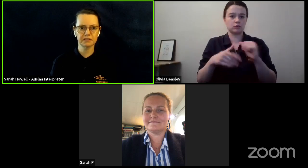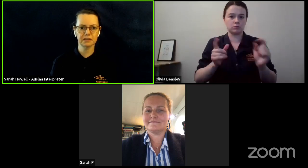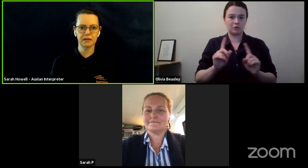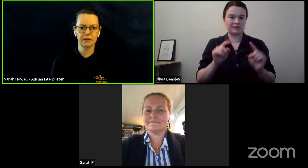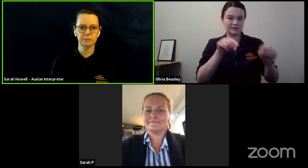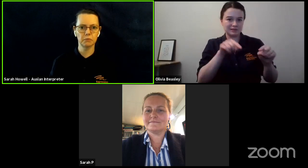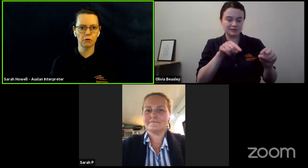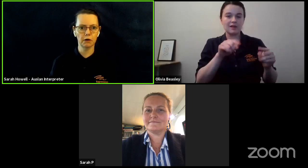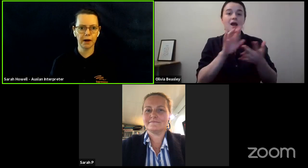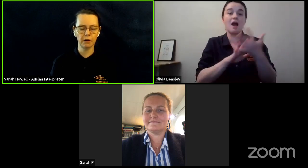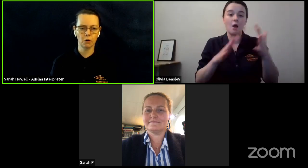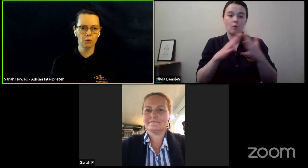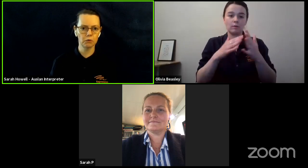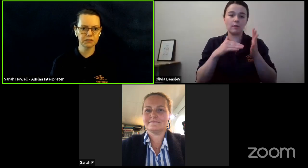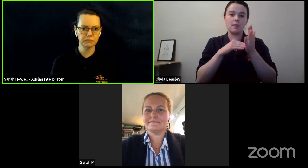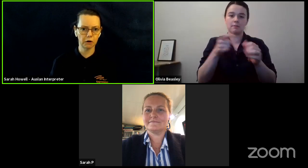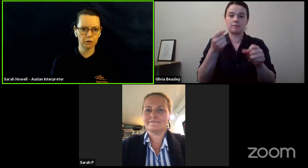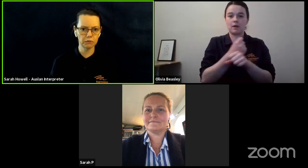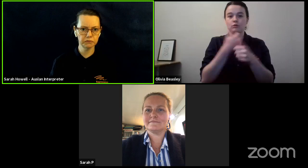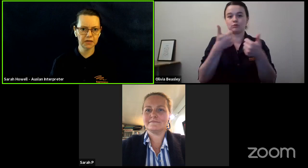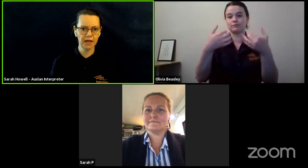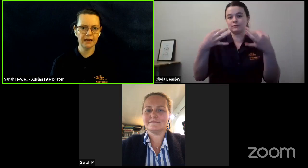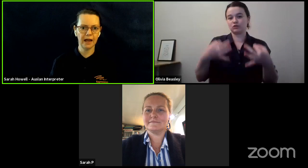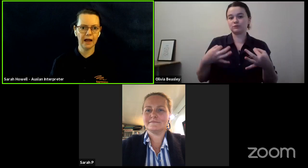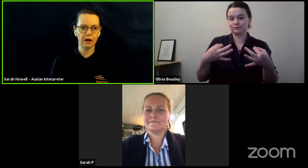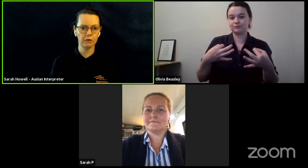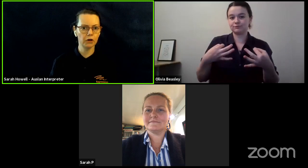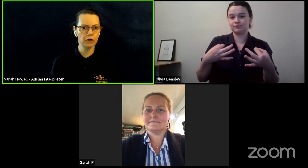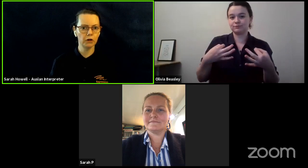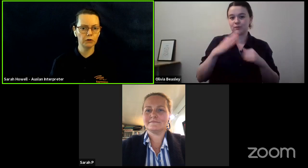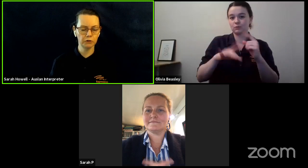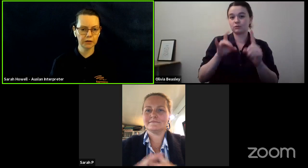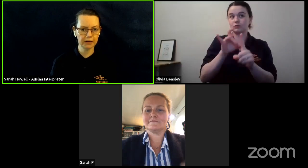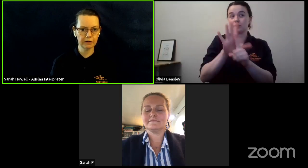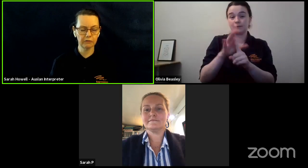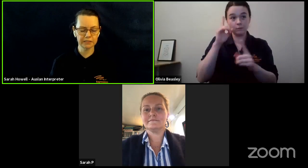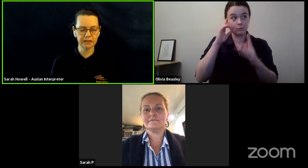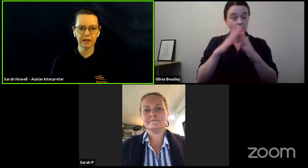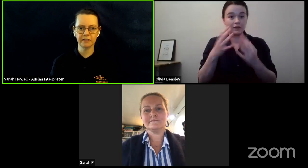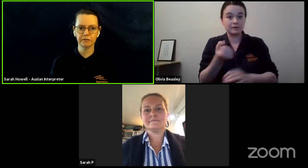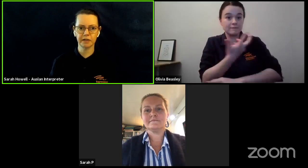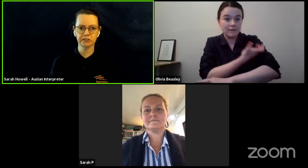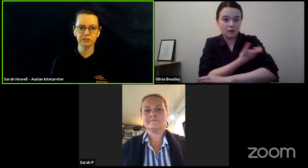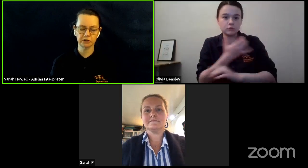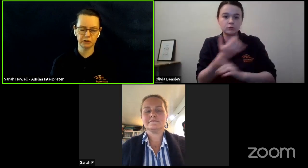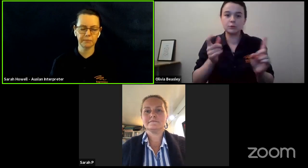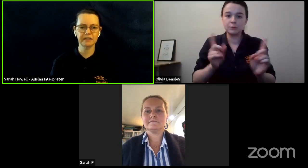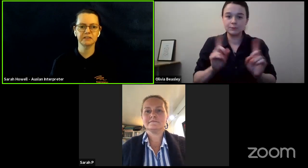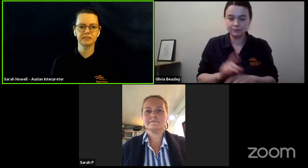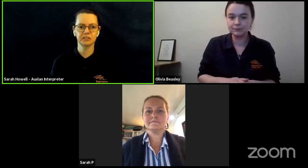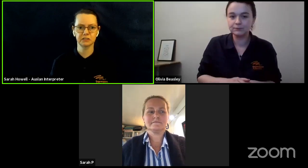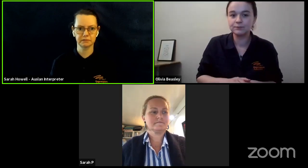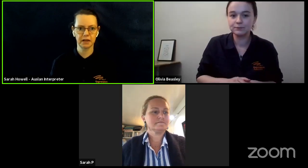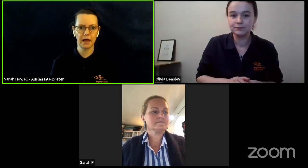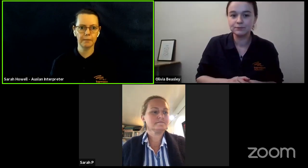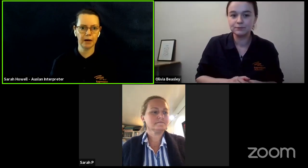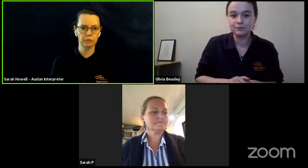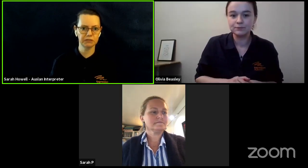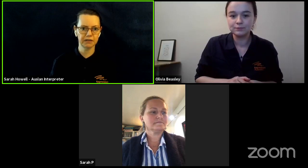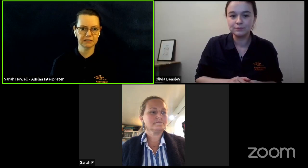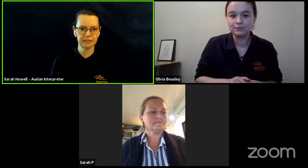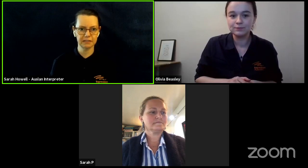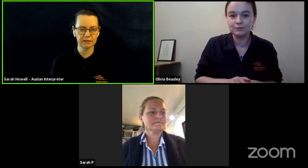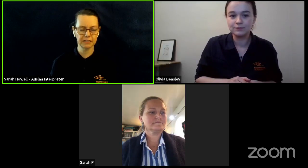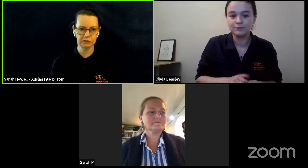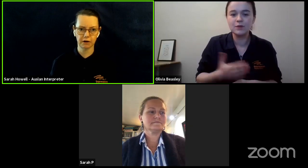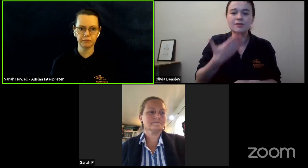you understand more about what's involved and how you can receive that information so you can make a decision about